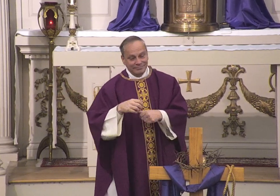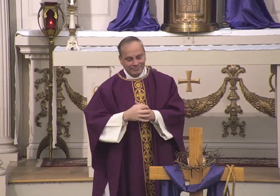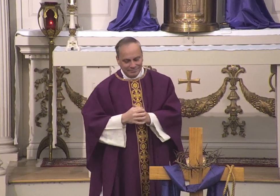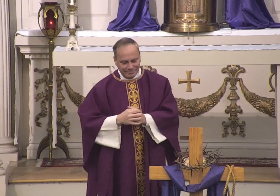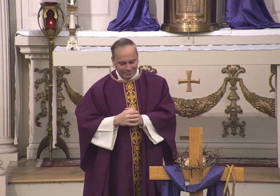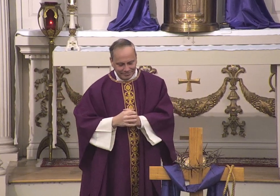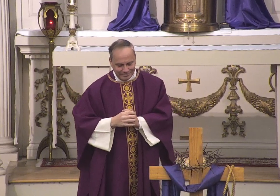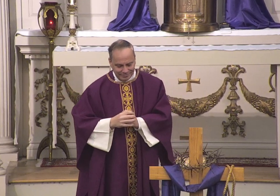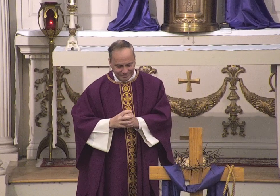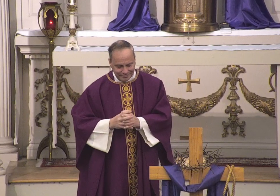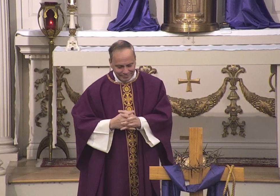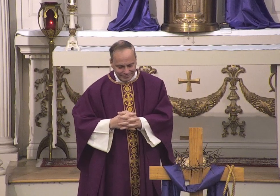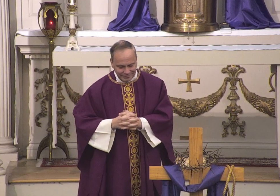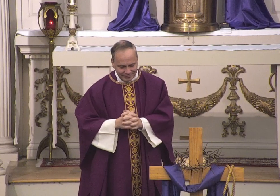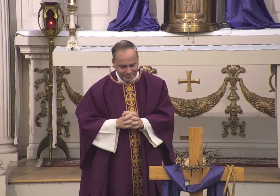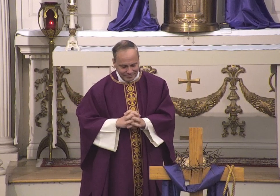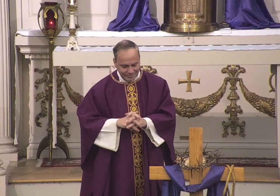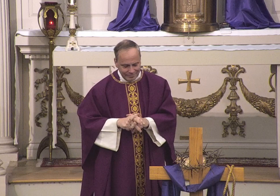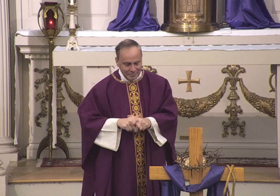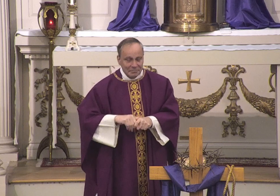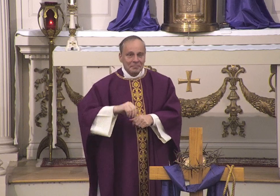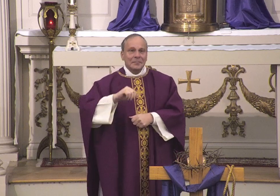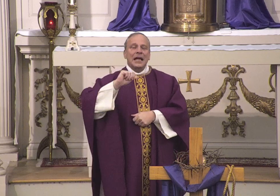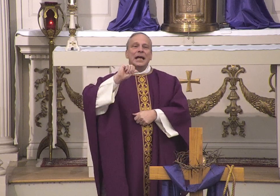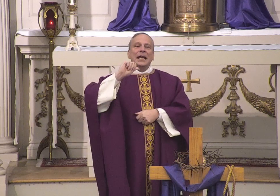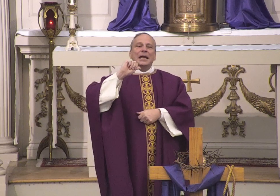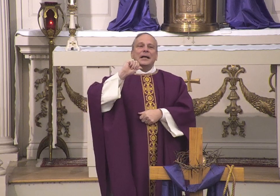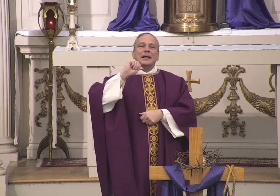It is impossible.